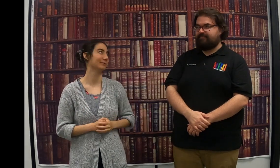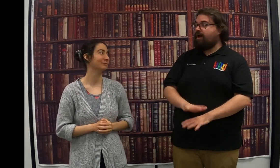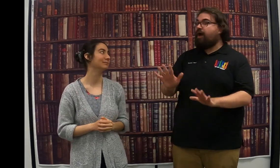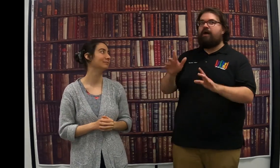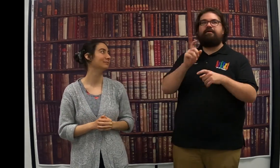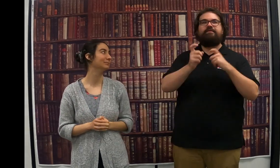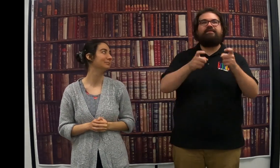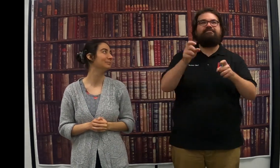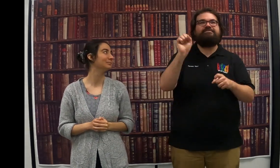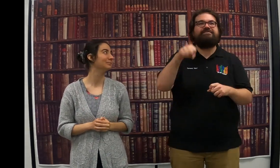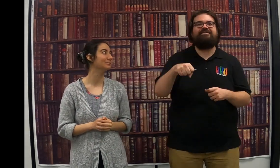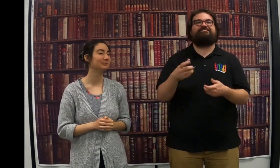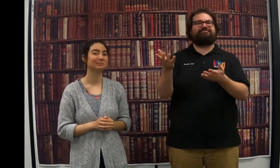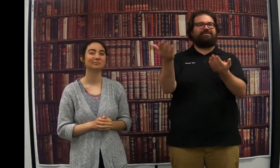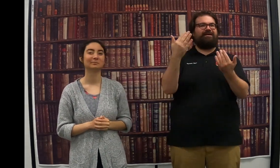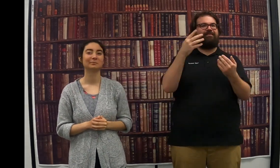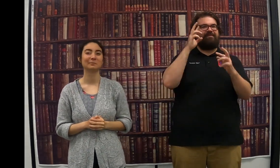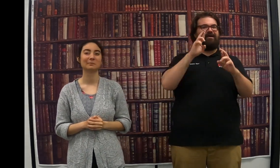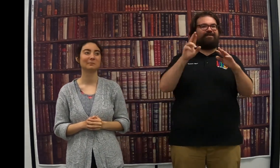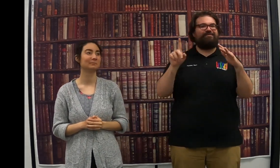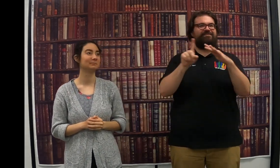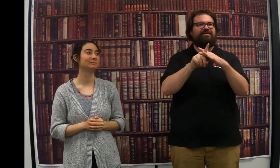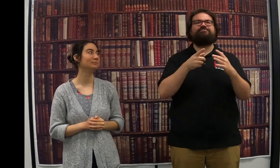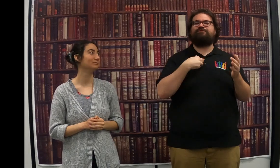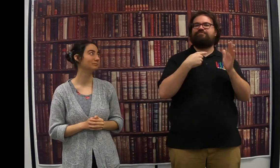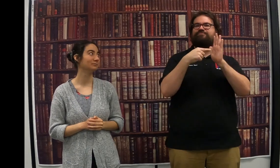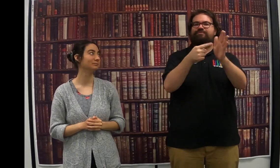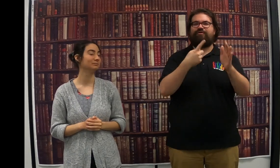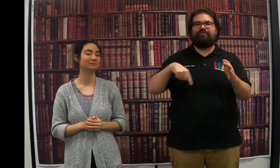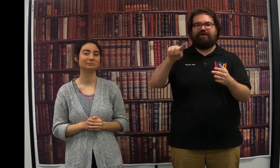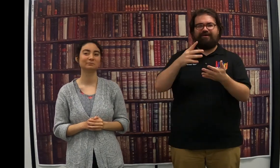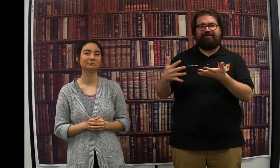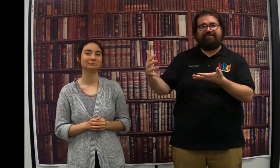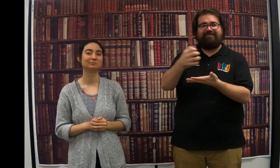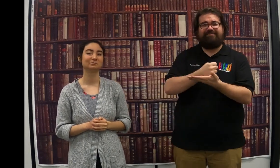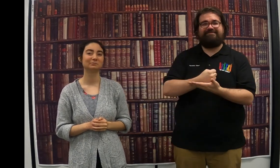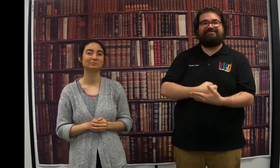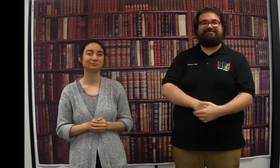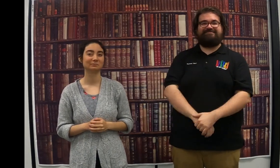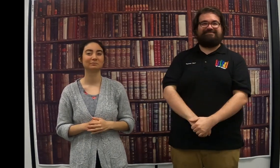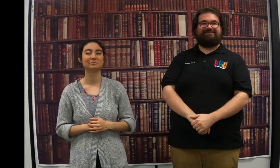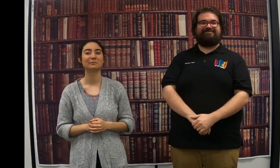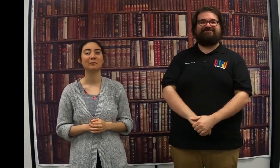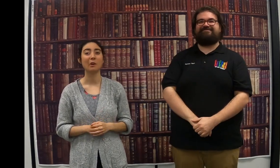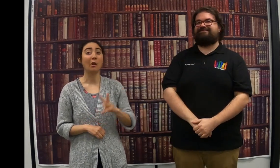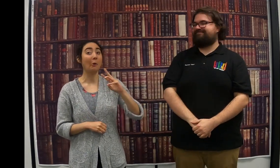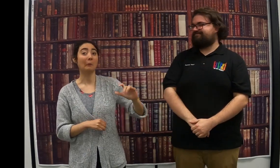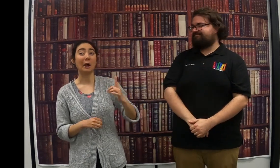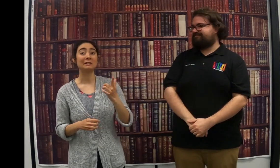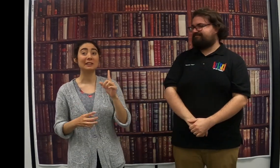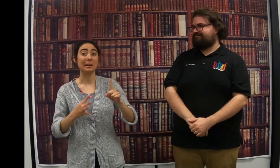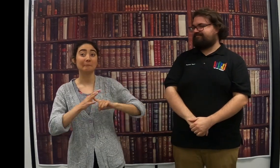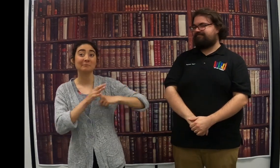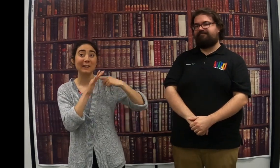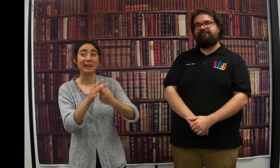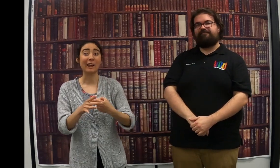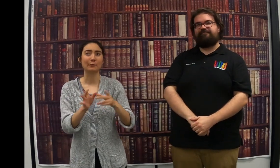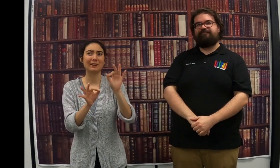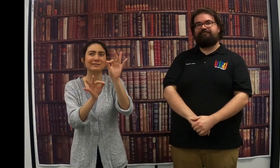my own. Ah, the gifts! Come, honored guests, let us show you our collection. Well, it all